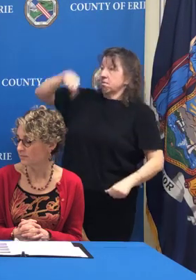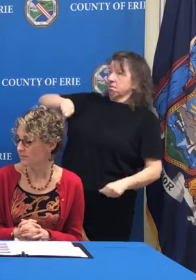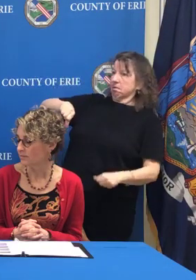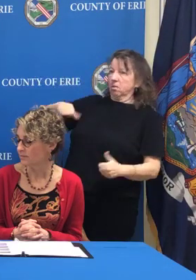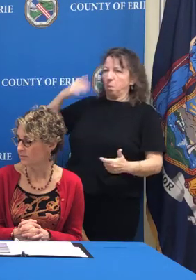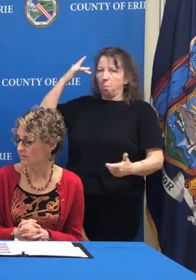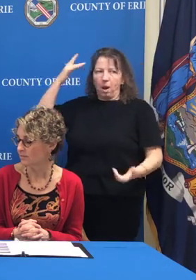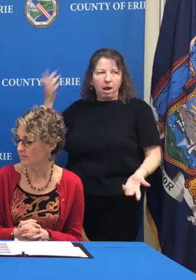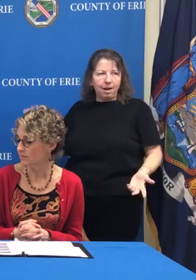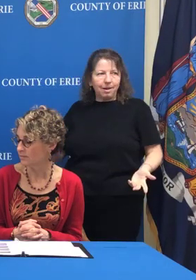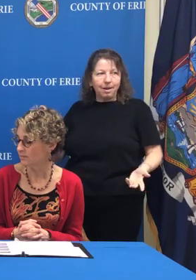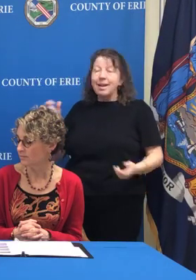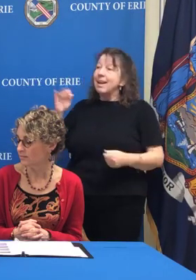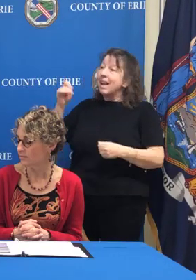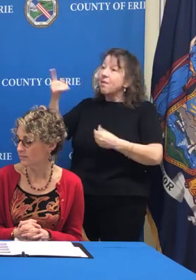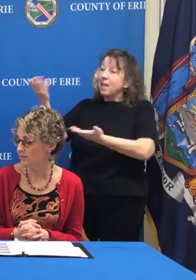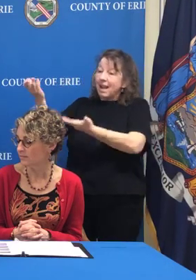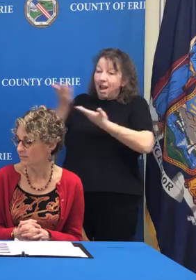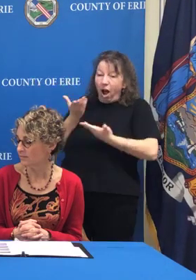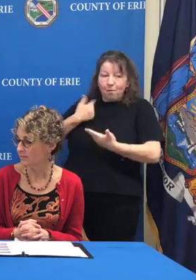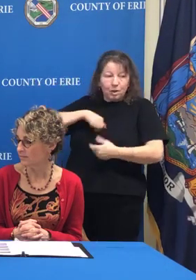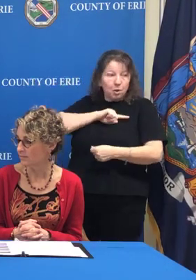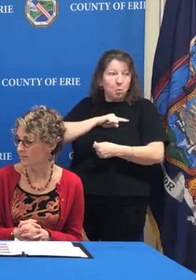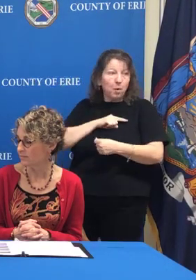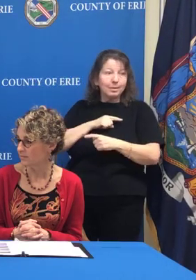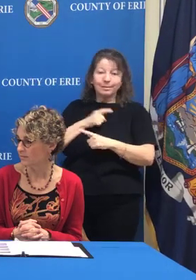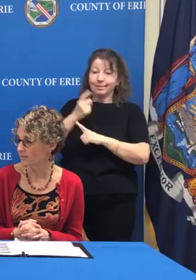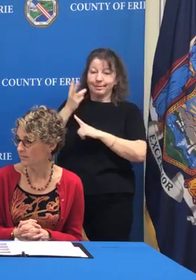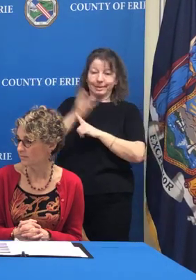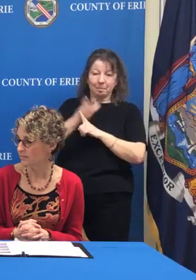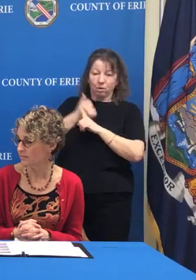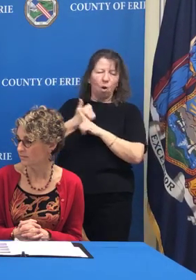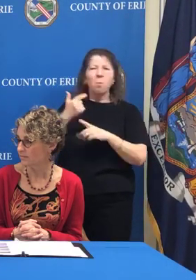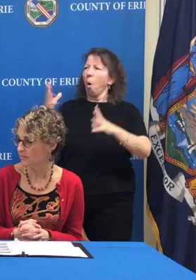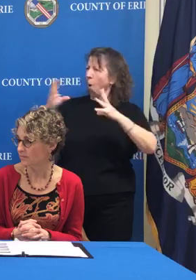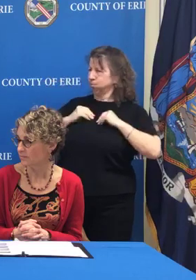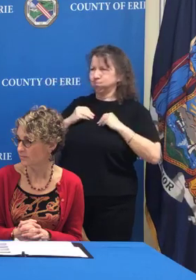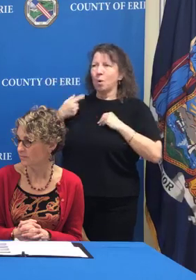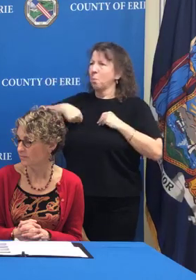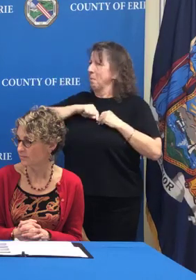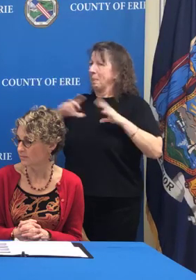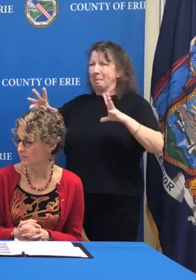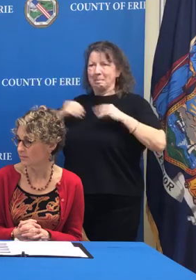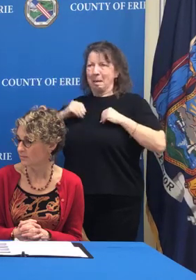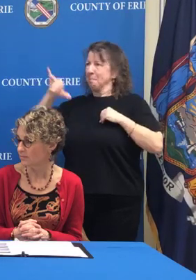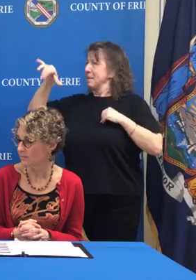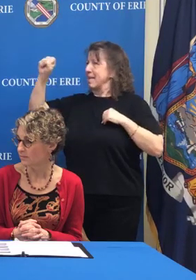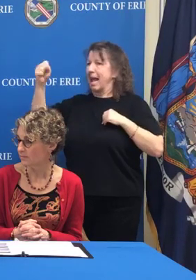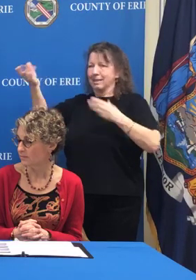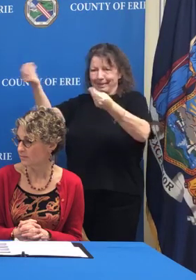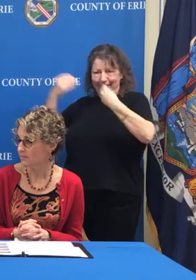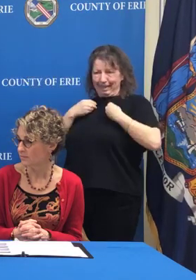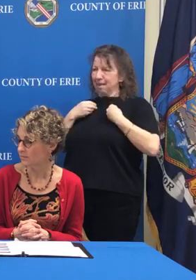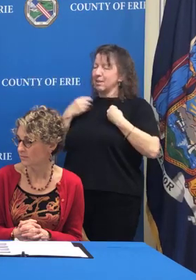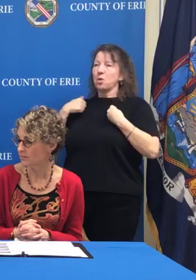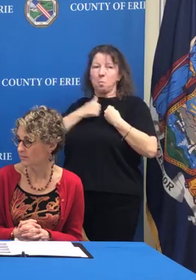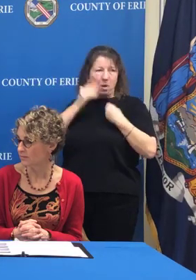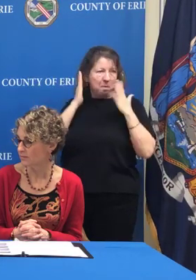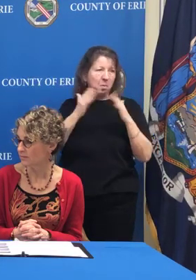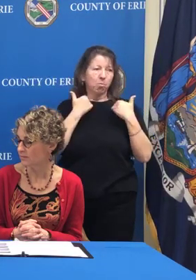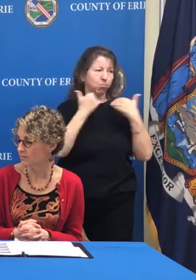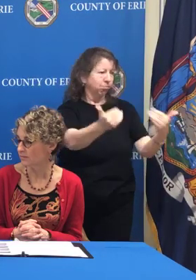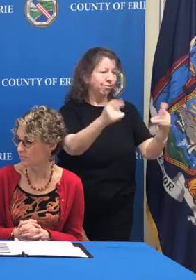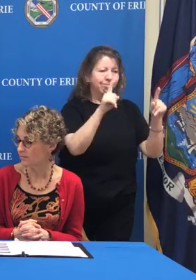staff, because if they had offered it to the Erie County Department of Health, we would have said, we'll take it as long as we have the work in the product that allows us to do the